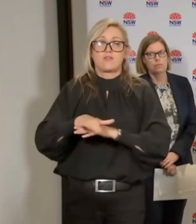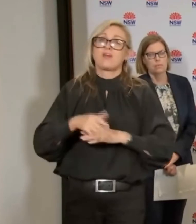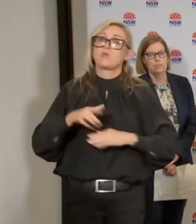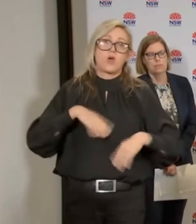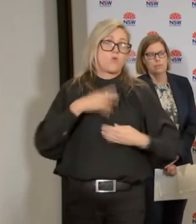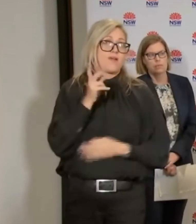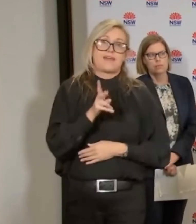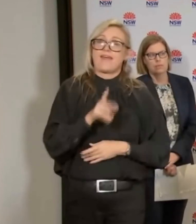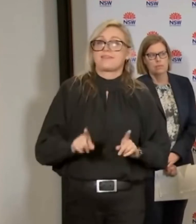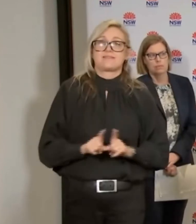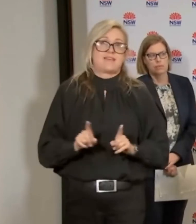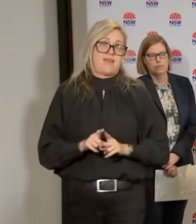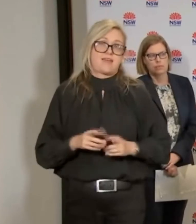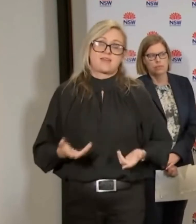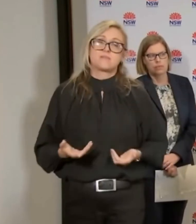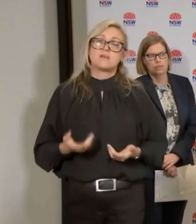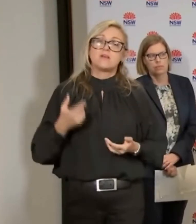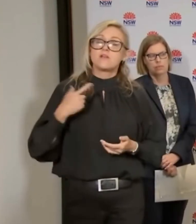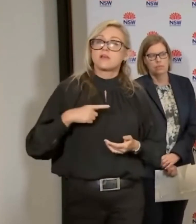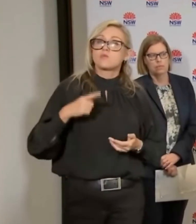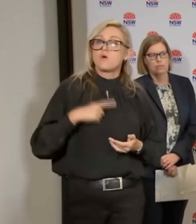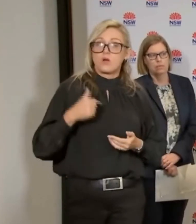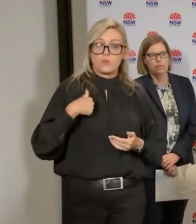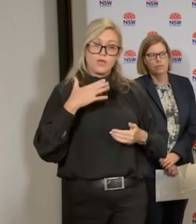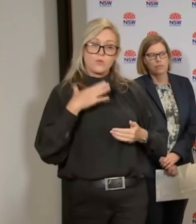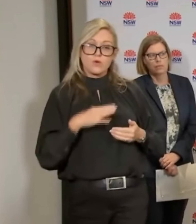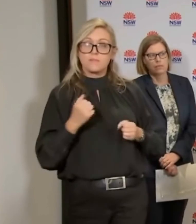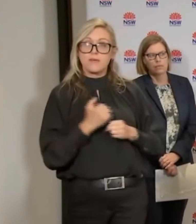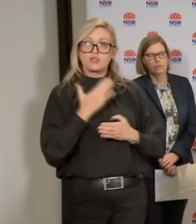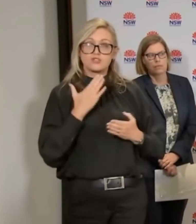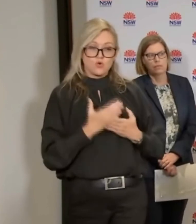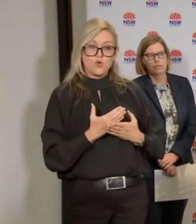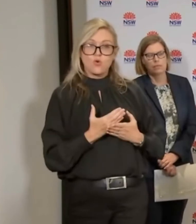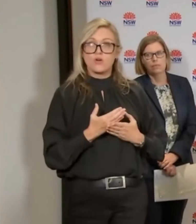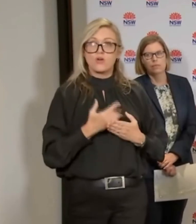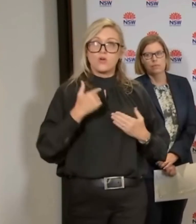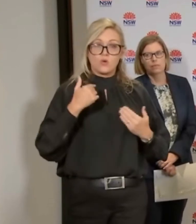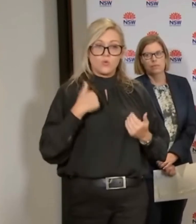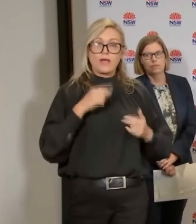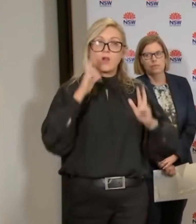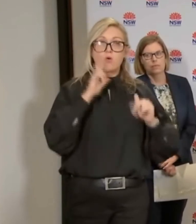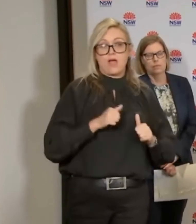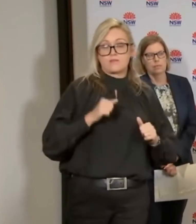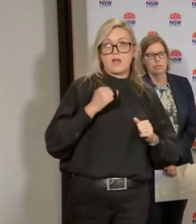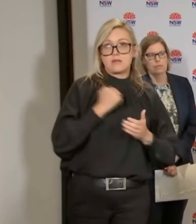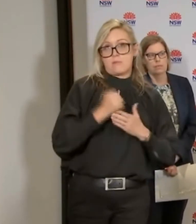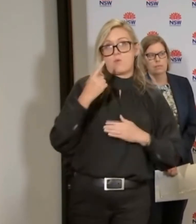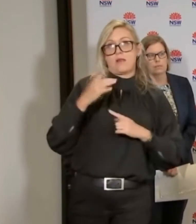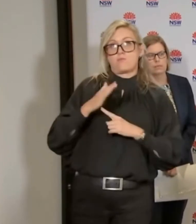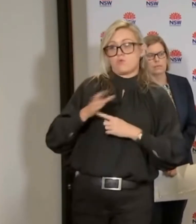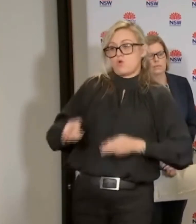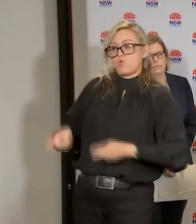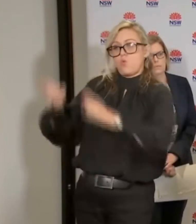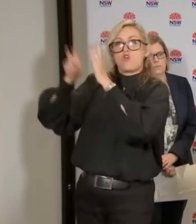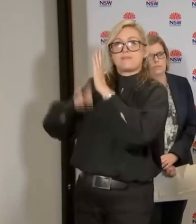us. Because the biggest risk to New South Wales and the nation, frankly, of community transmission is the quarantine system. And once everybody